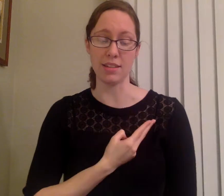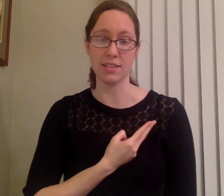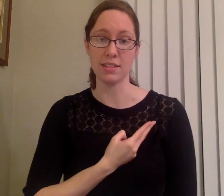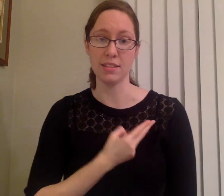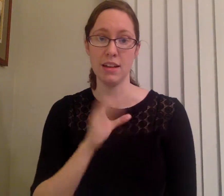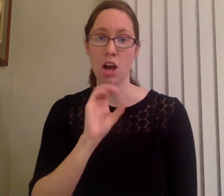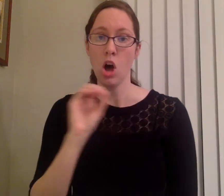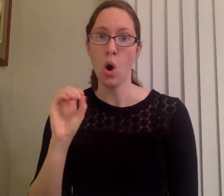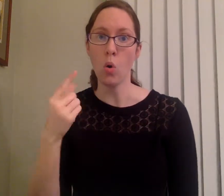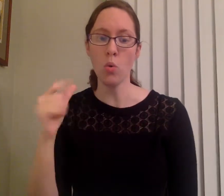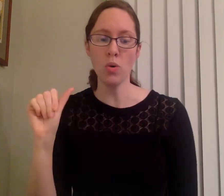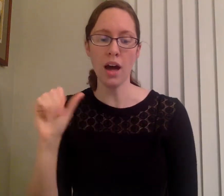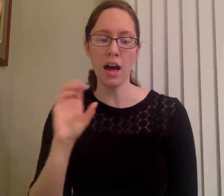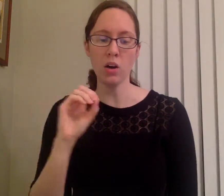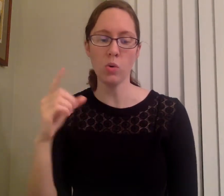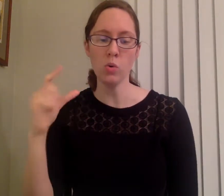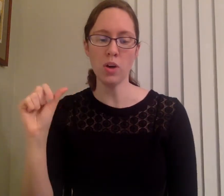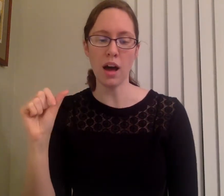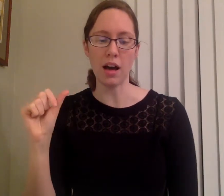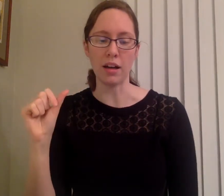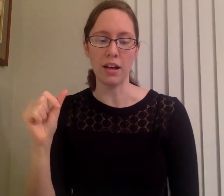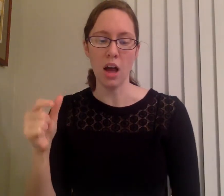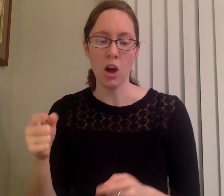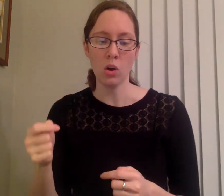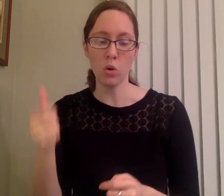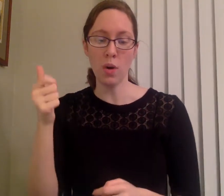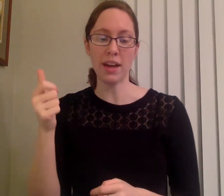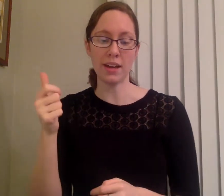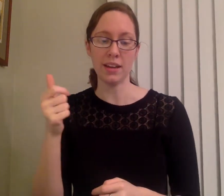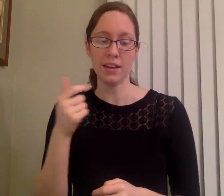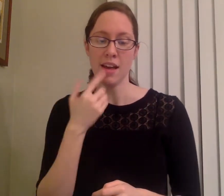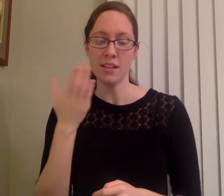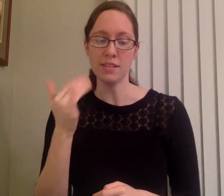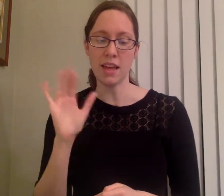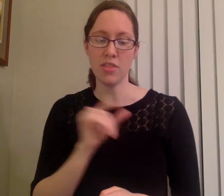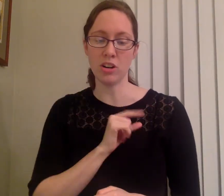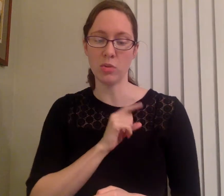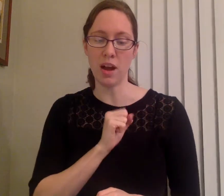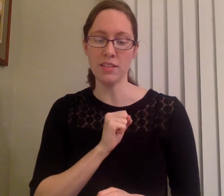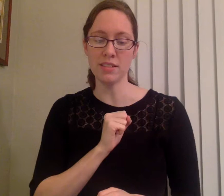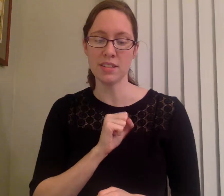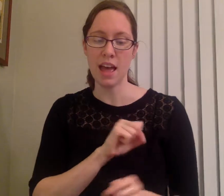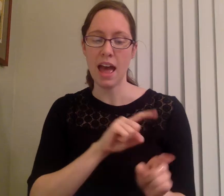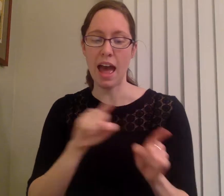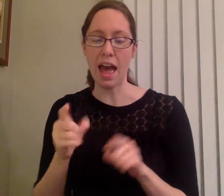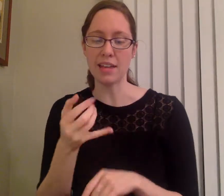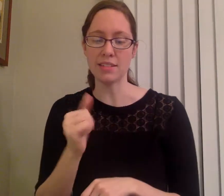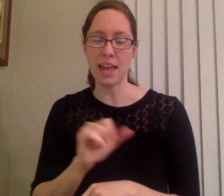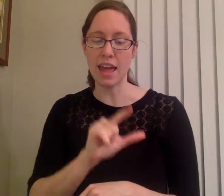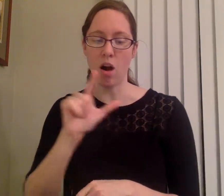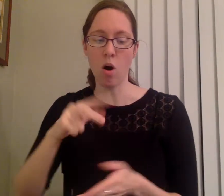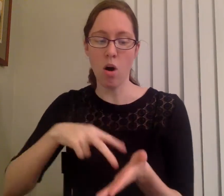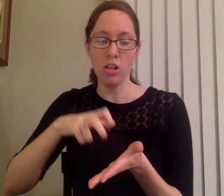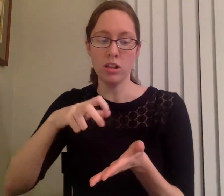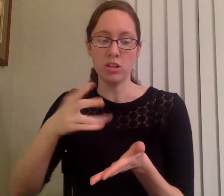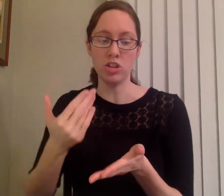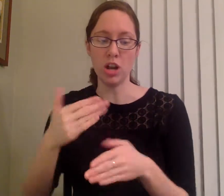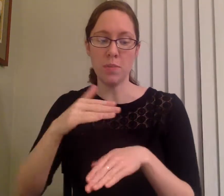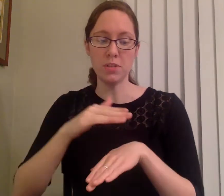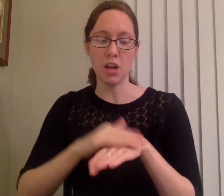us. Ooga, ooga! Quick! Said the grunts as they all jumped